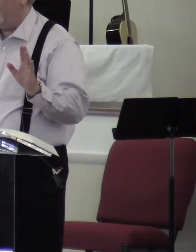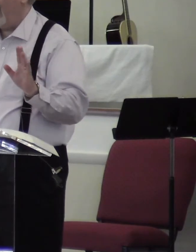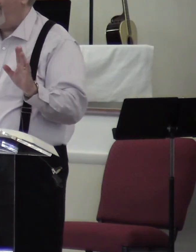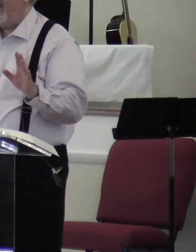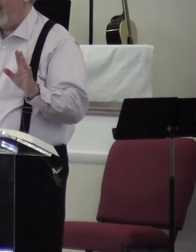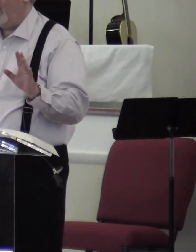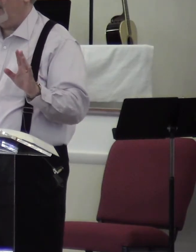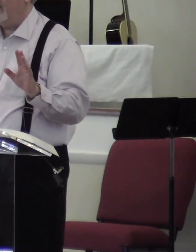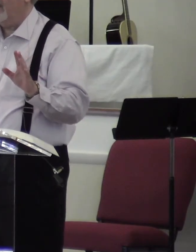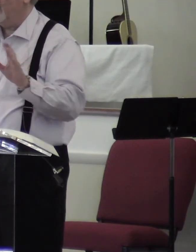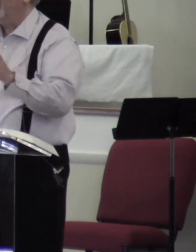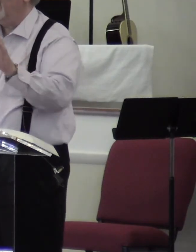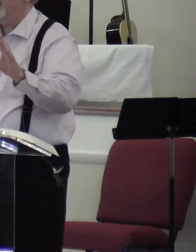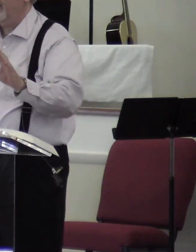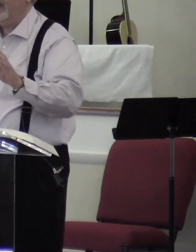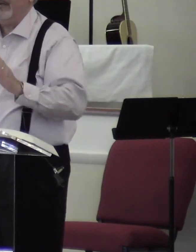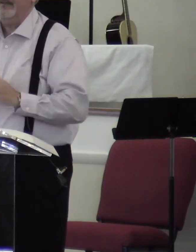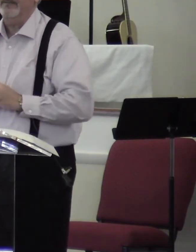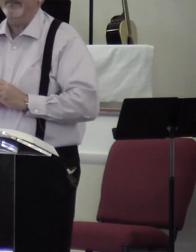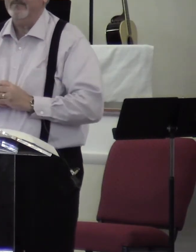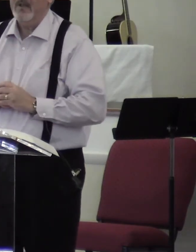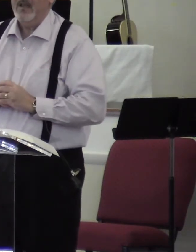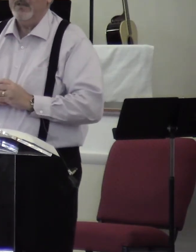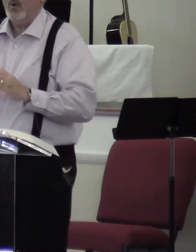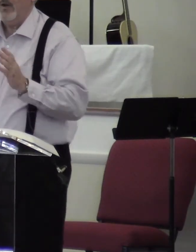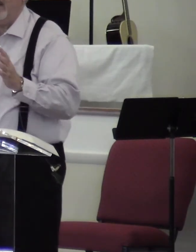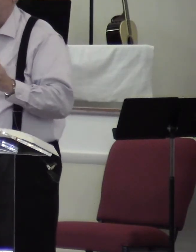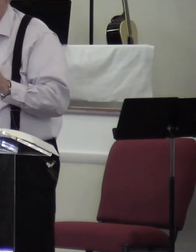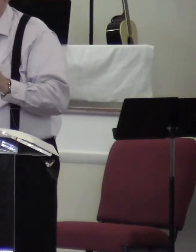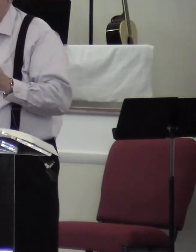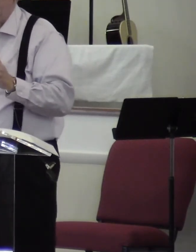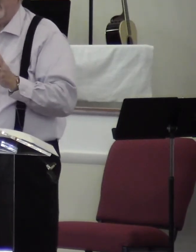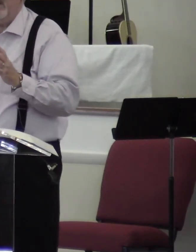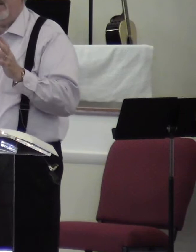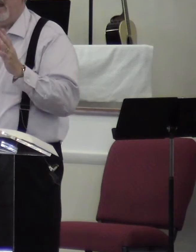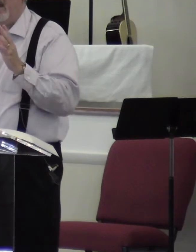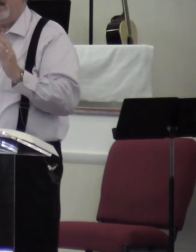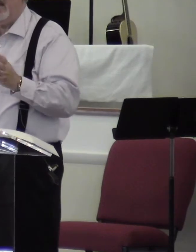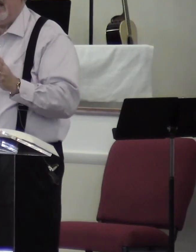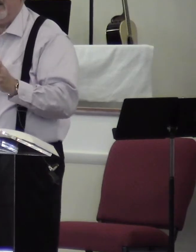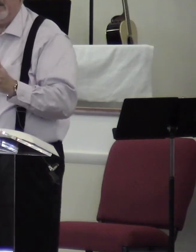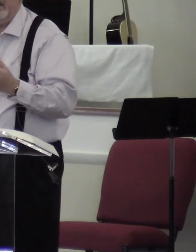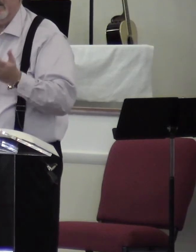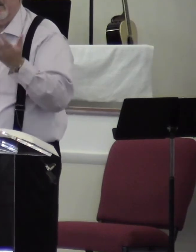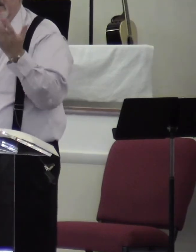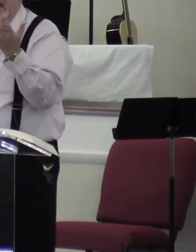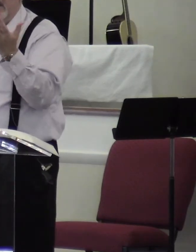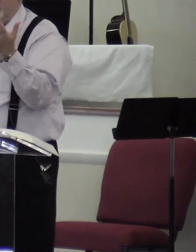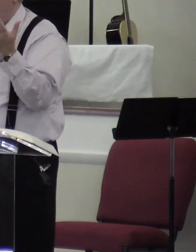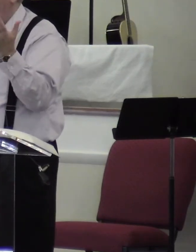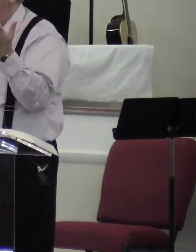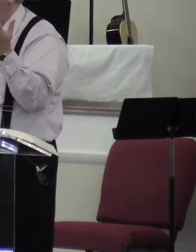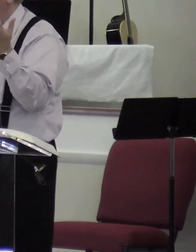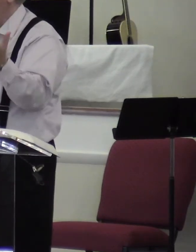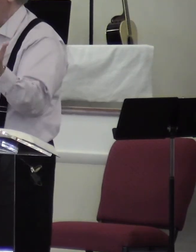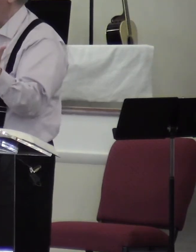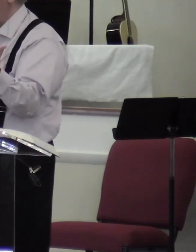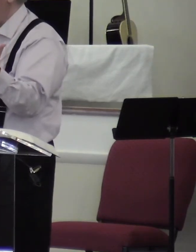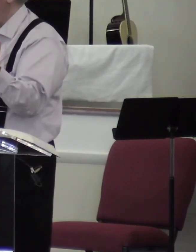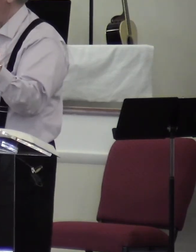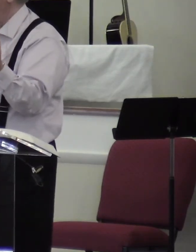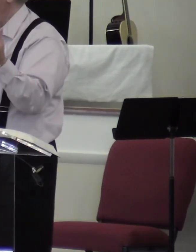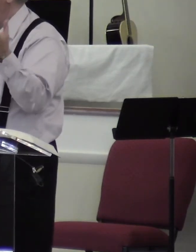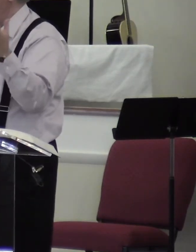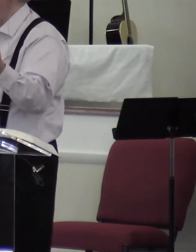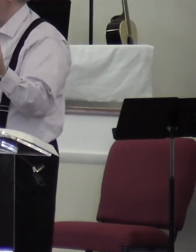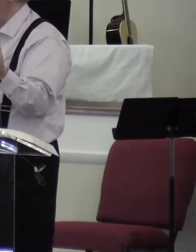So I've got that one, but those are the other three. So what did they get? They got an inheritance. Either you're a sole